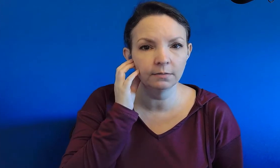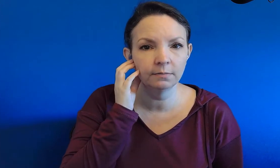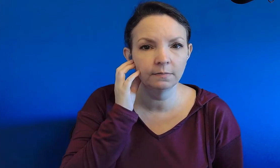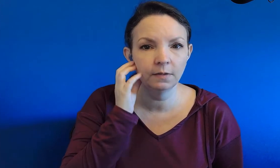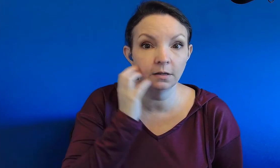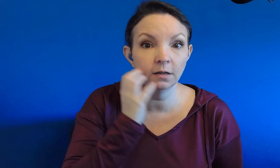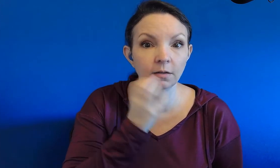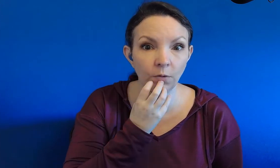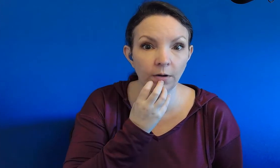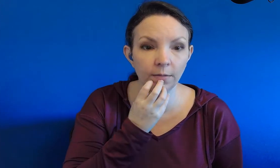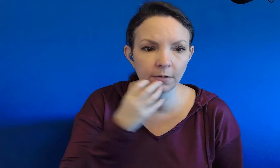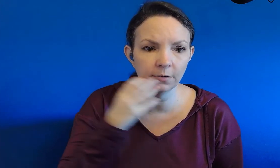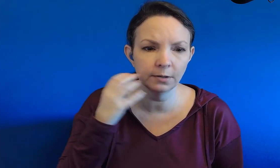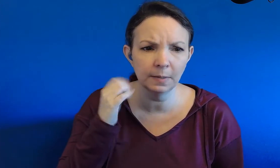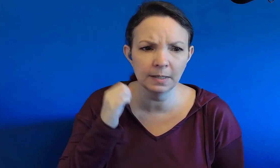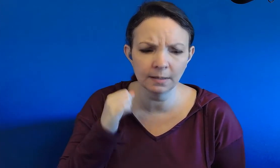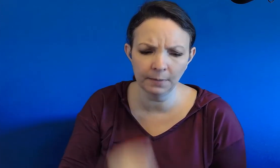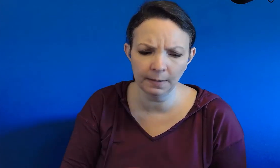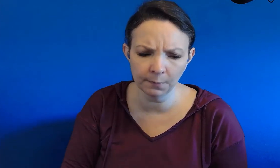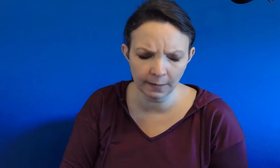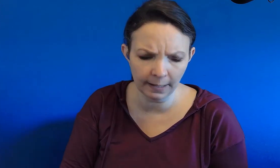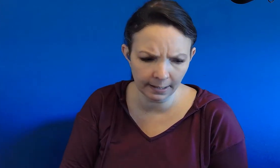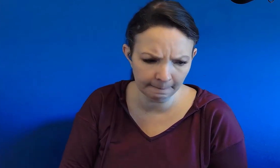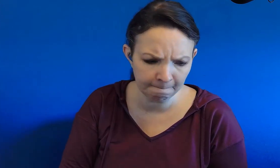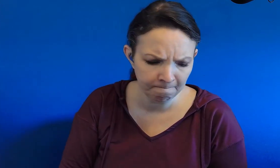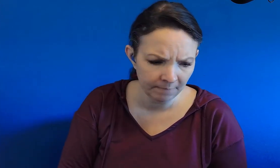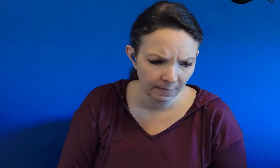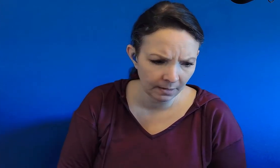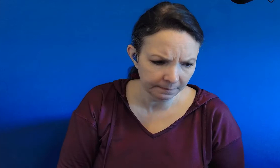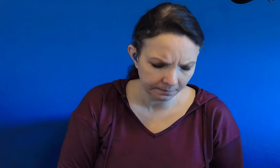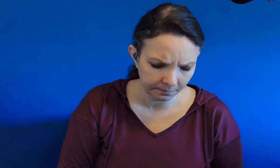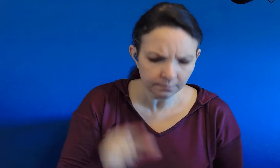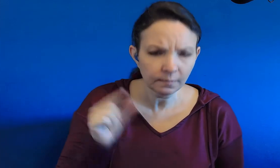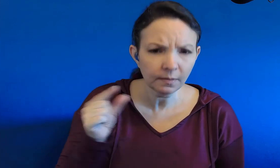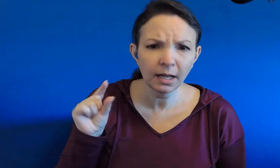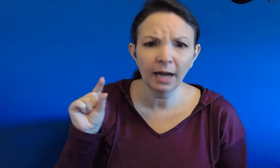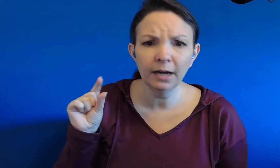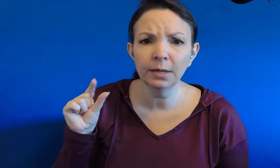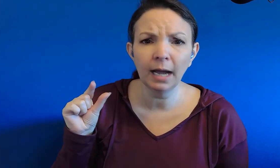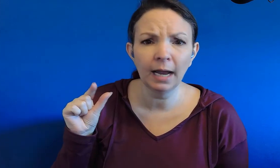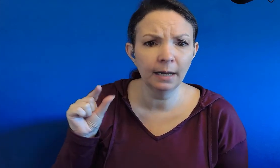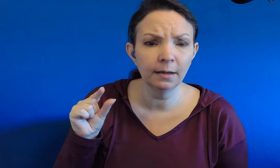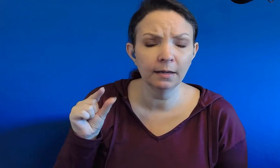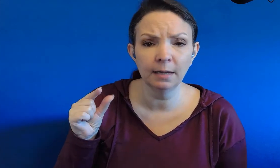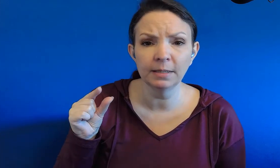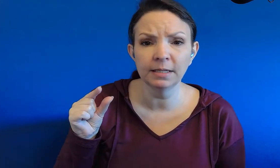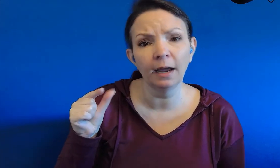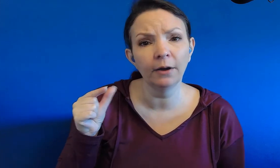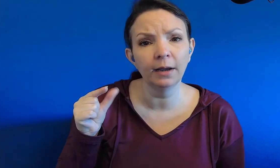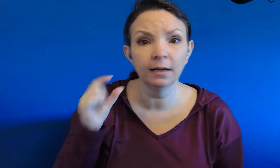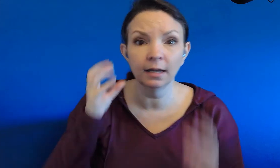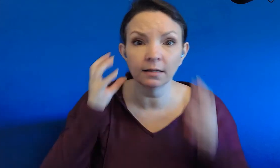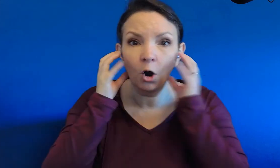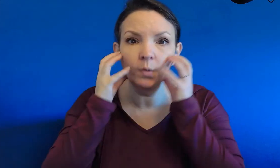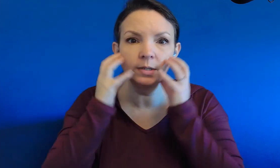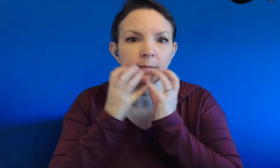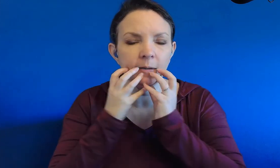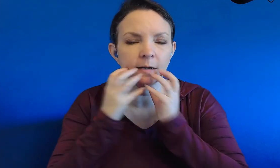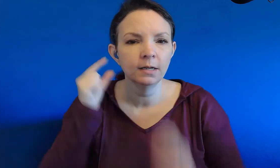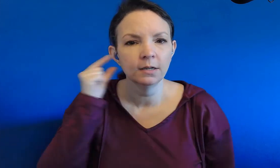he's wearing a beard. It could be some people like I know a guy his name is Gary, and he has always had a beard. So his